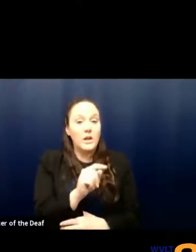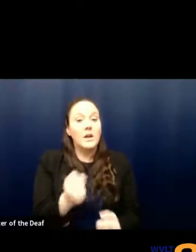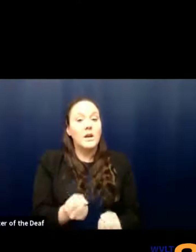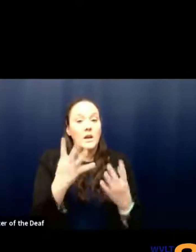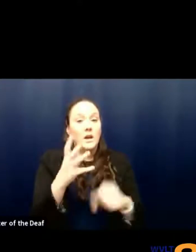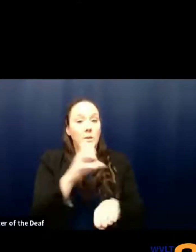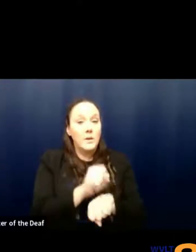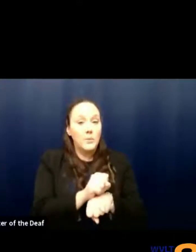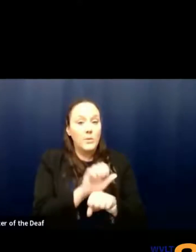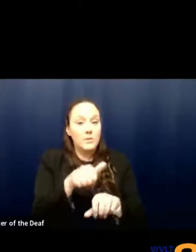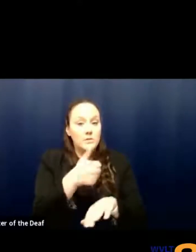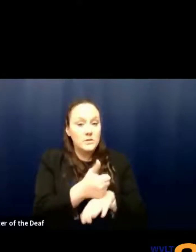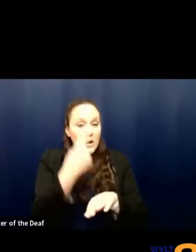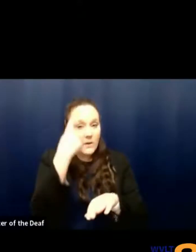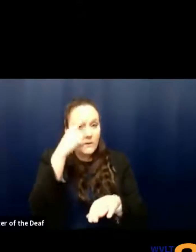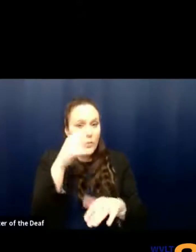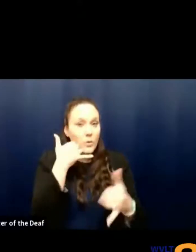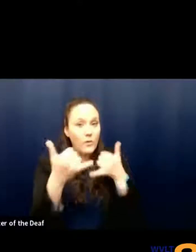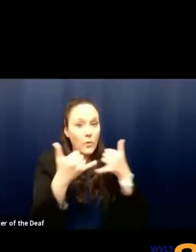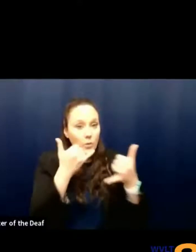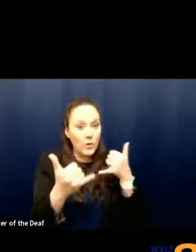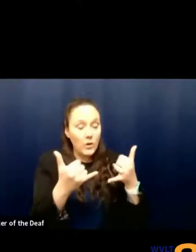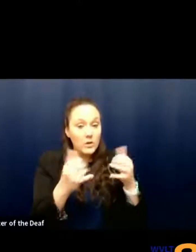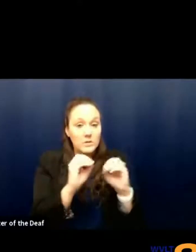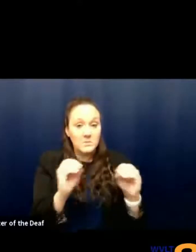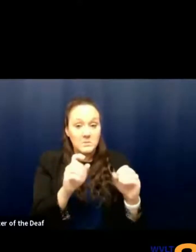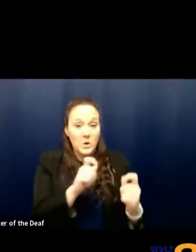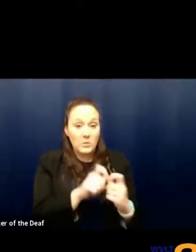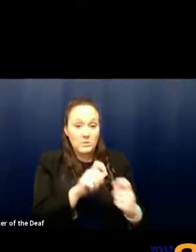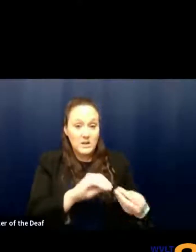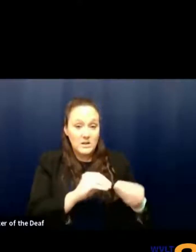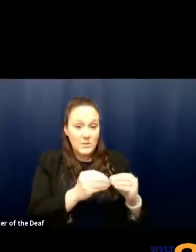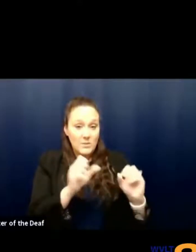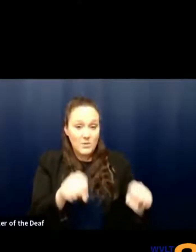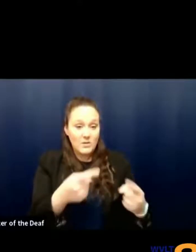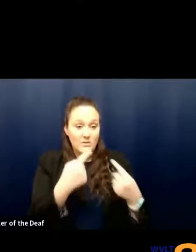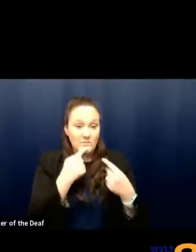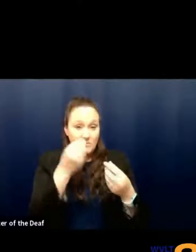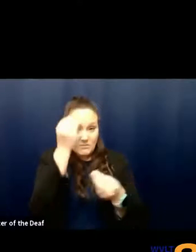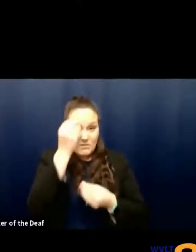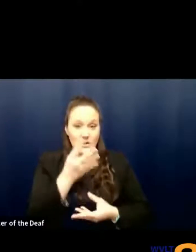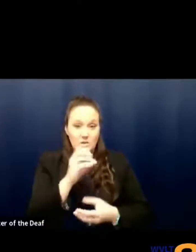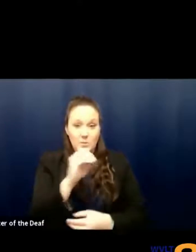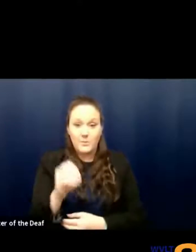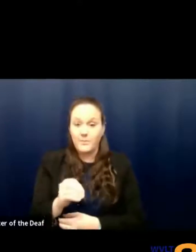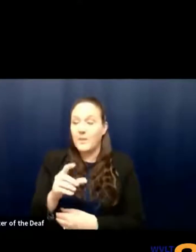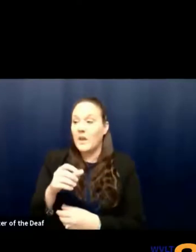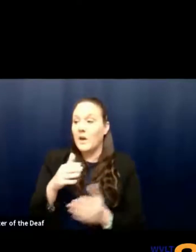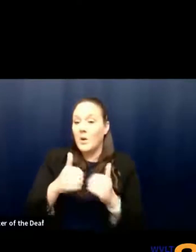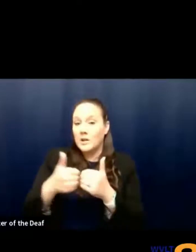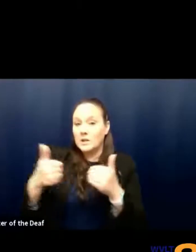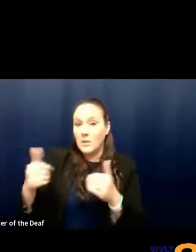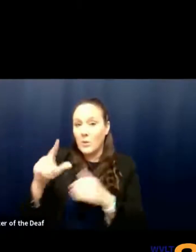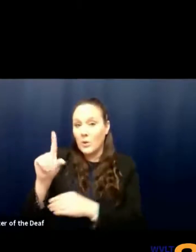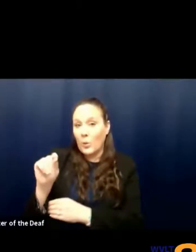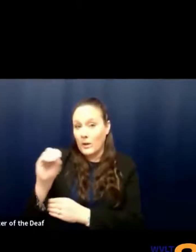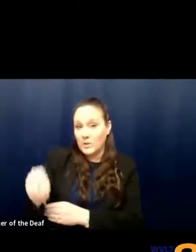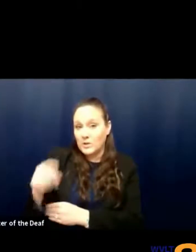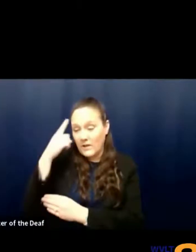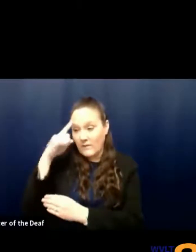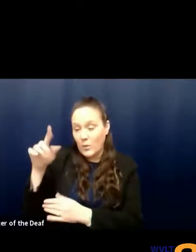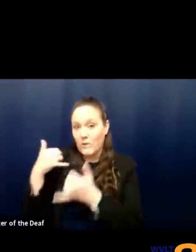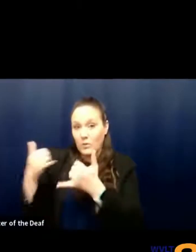for phone calls? If you don't have an exact number, can you give us a percentage? We're going to try to set aside about 20% for phone calls versus the online